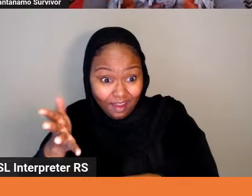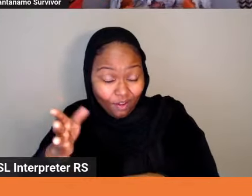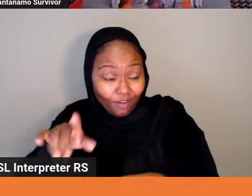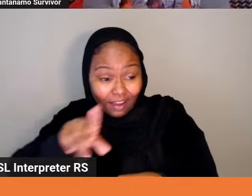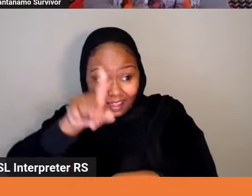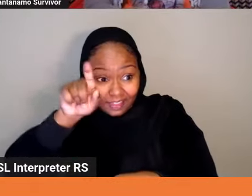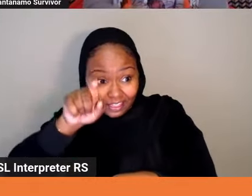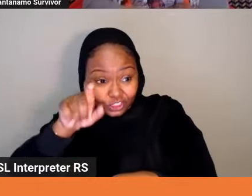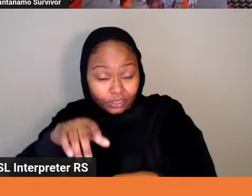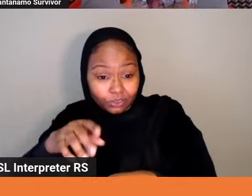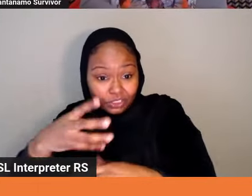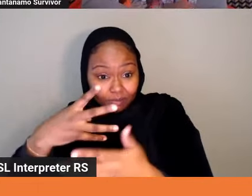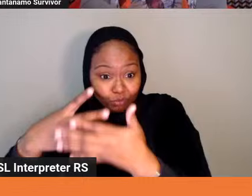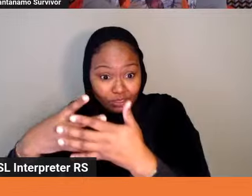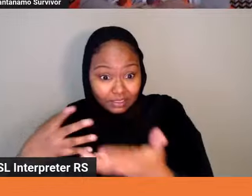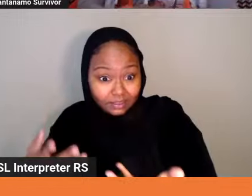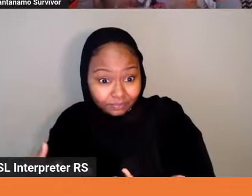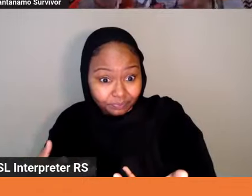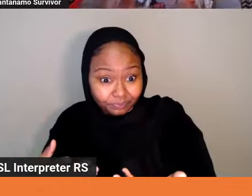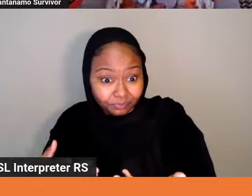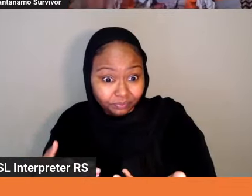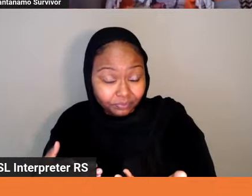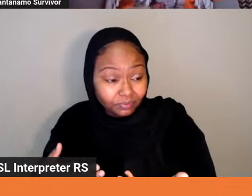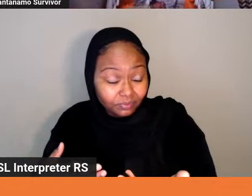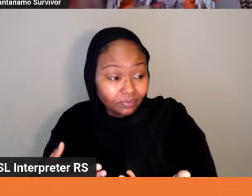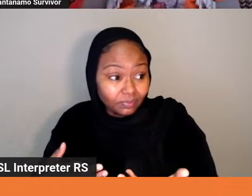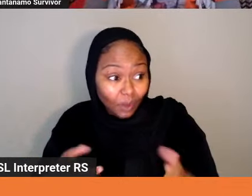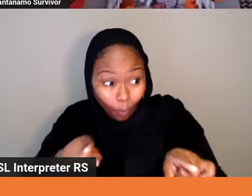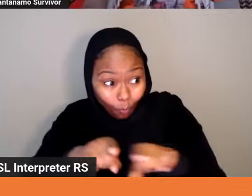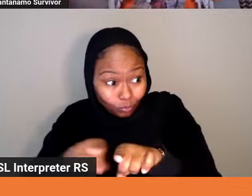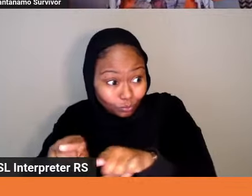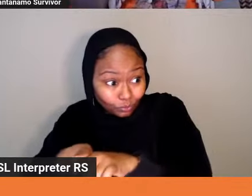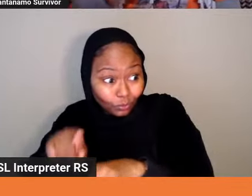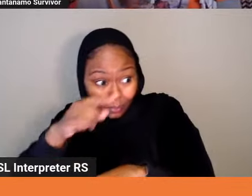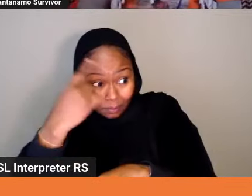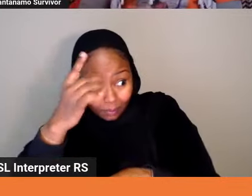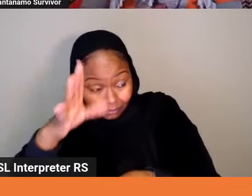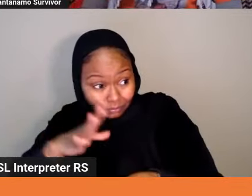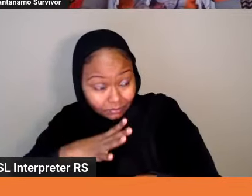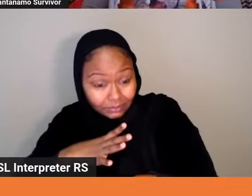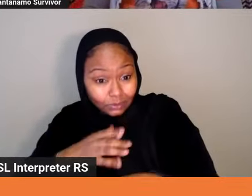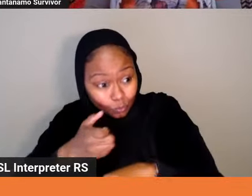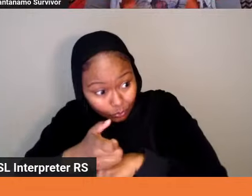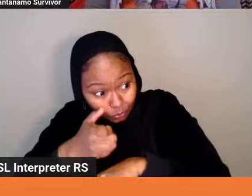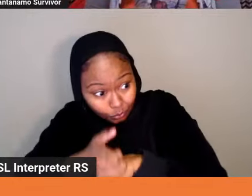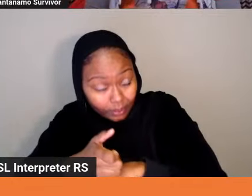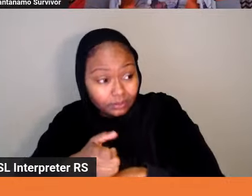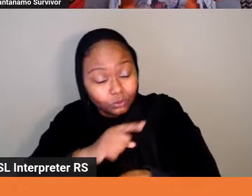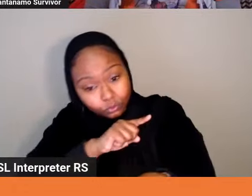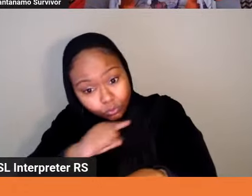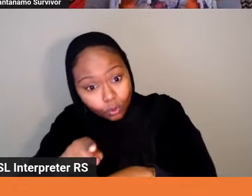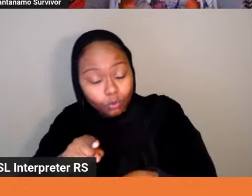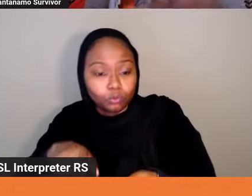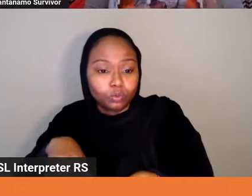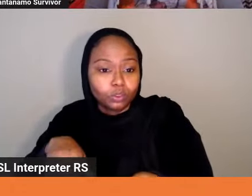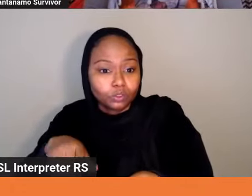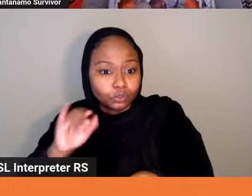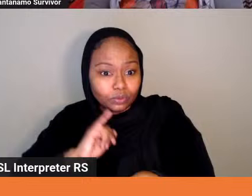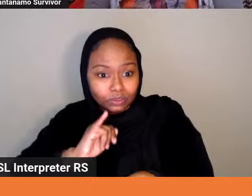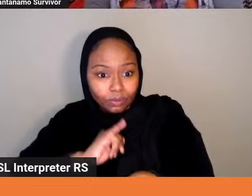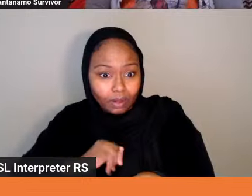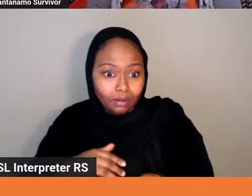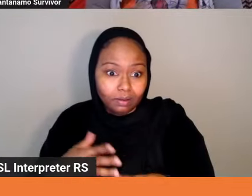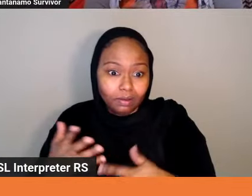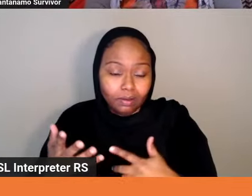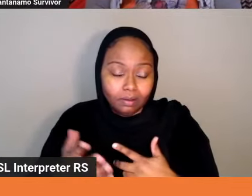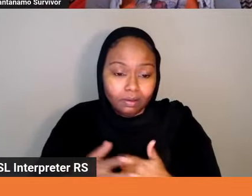Jordan, the black side, the brother was threatened to be sent to Israel or to bring Israeli interrogators. And I can tell